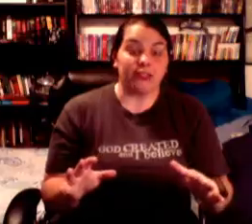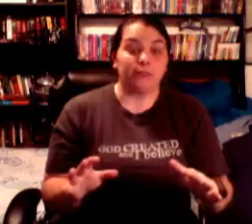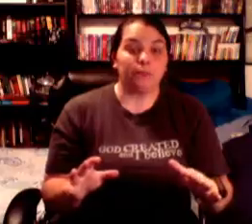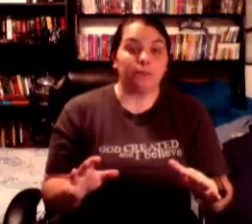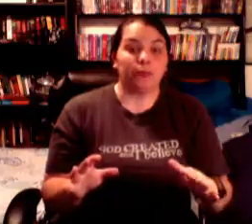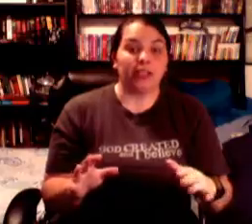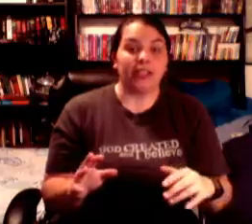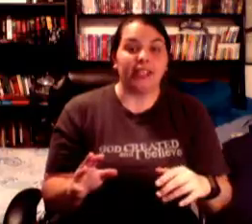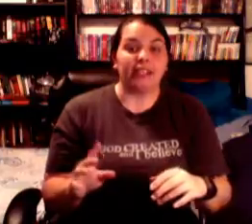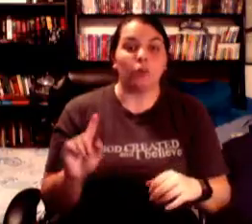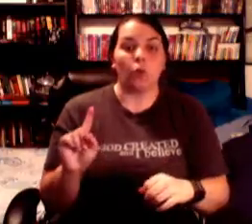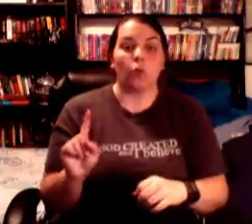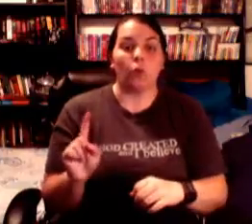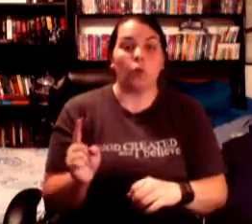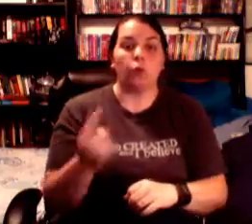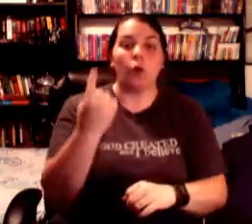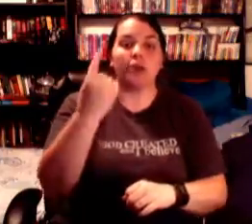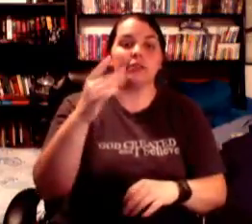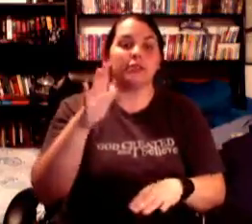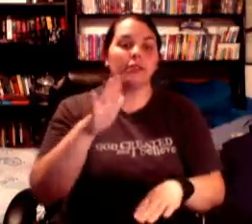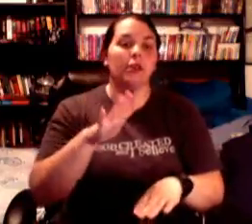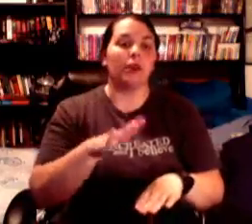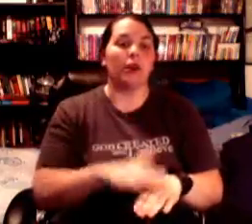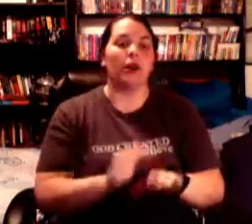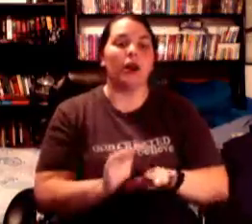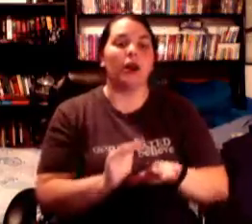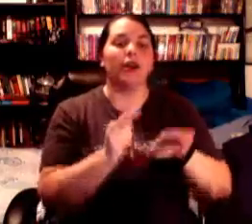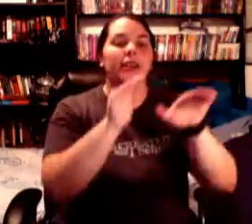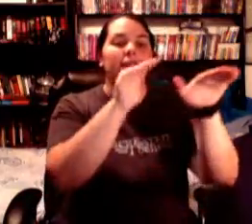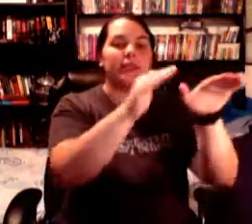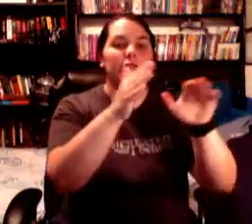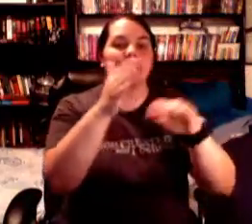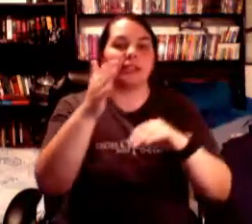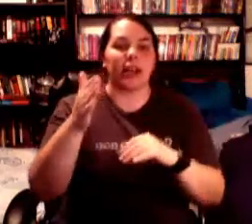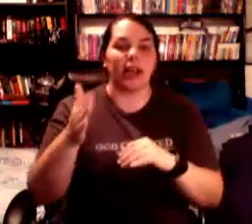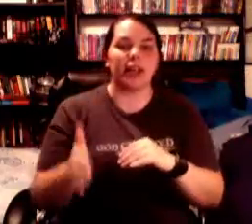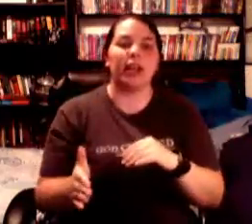kids is, once on a hillside